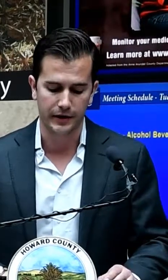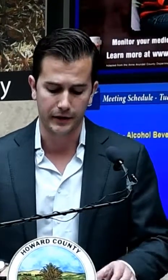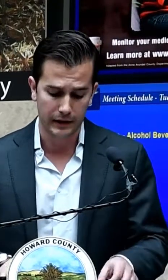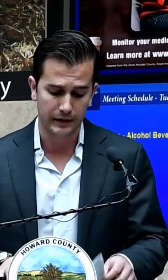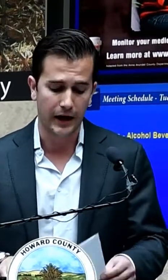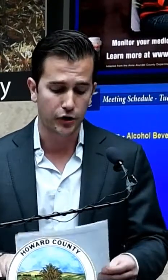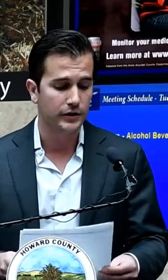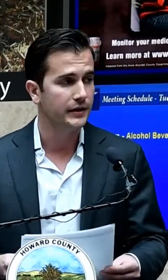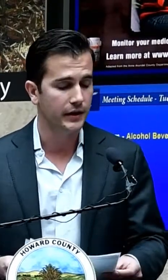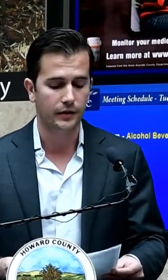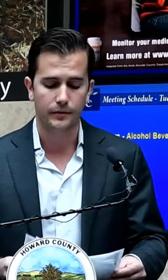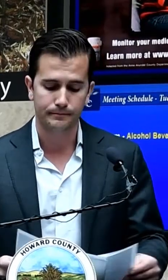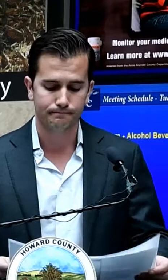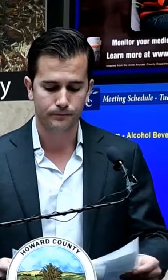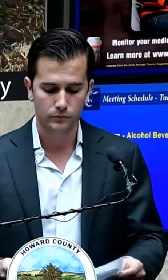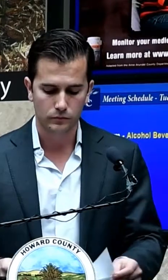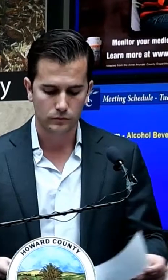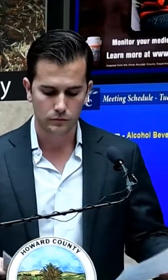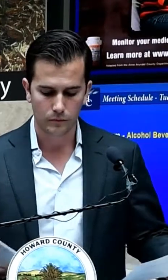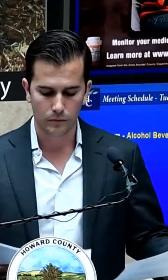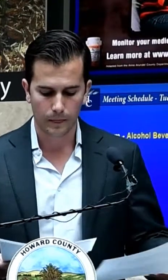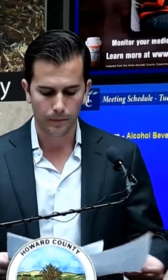direly need.